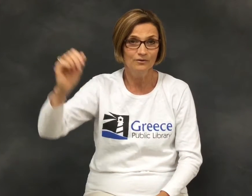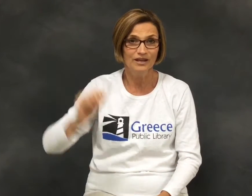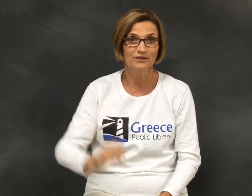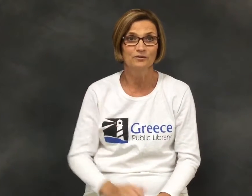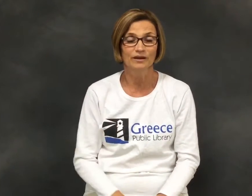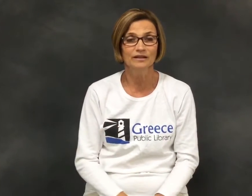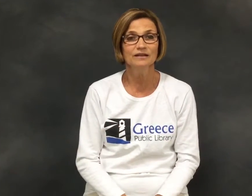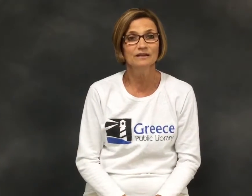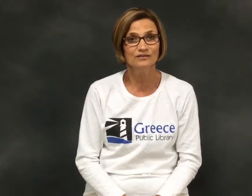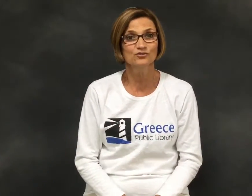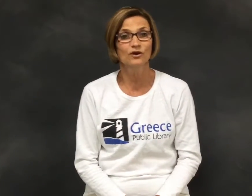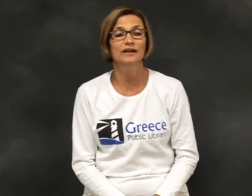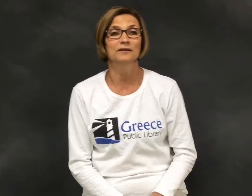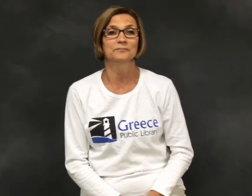Okay, are you ready? Let's try it.